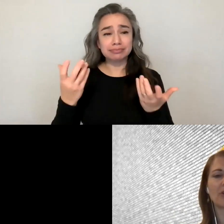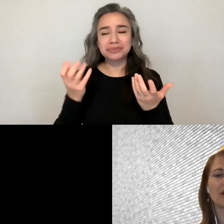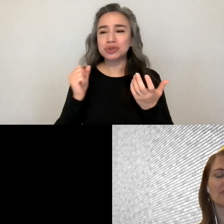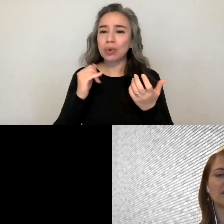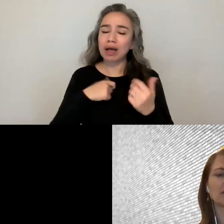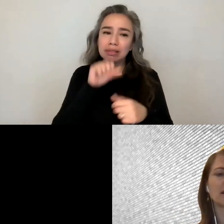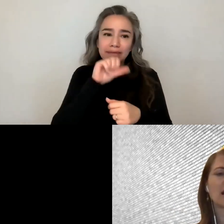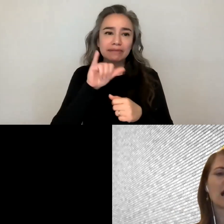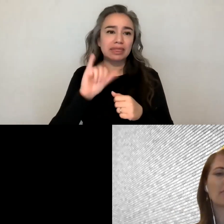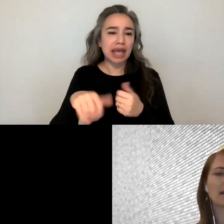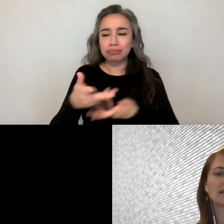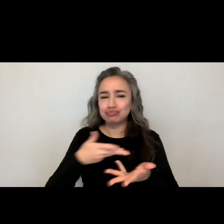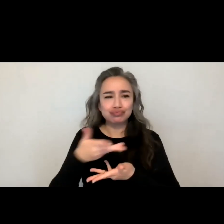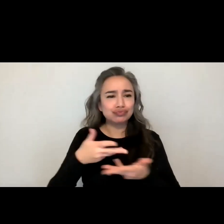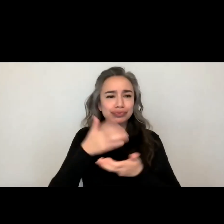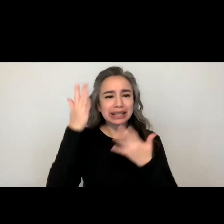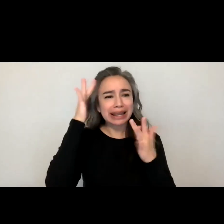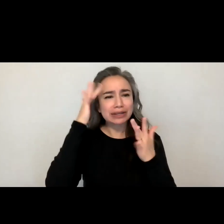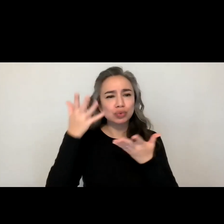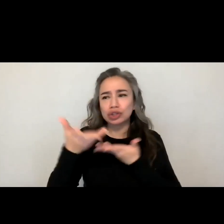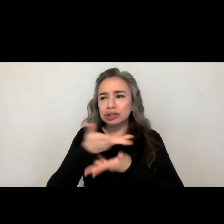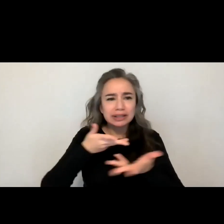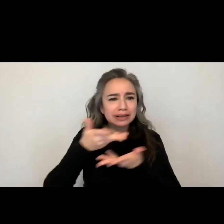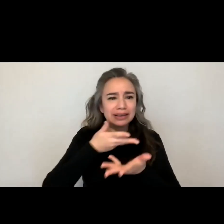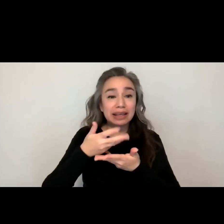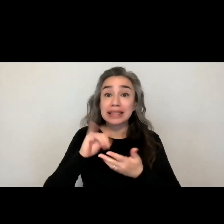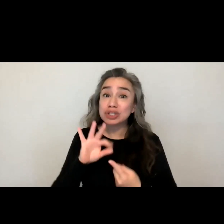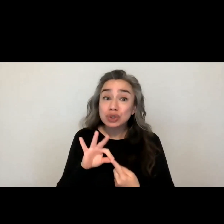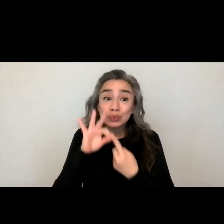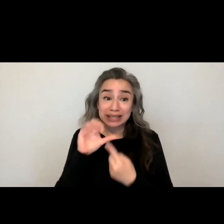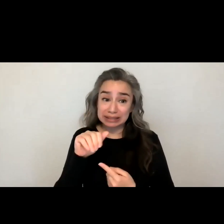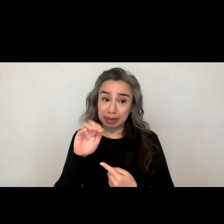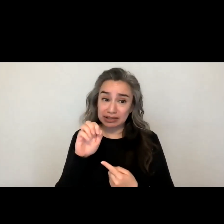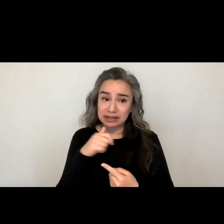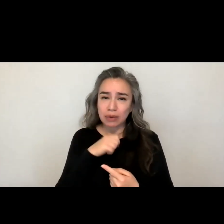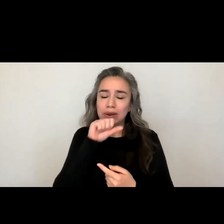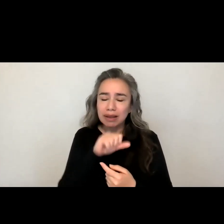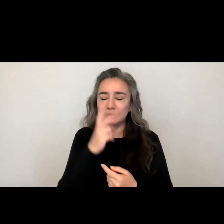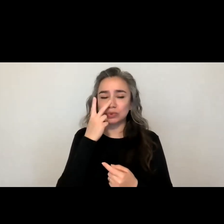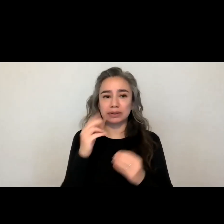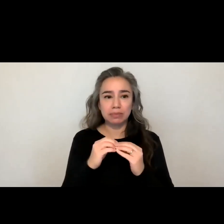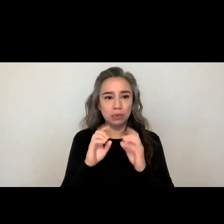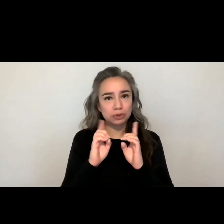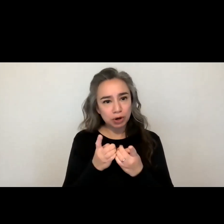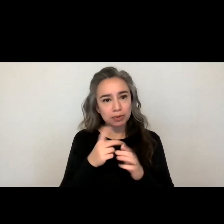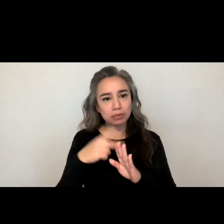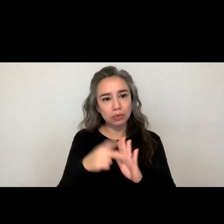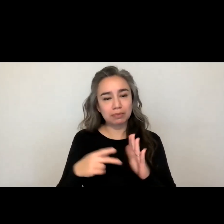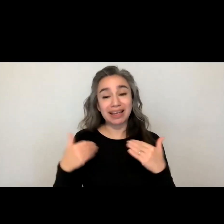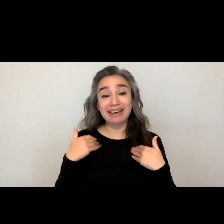engagement across fields. And it's a very unique space. I would love to see more departments and programs that have that